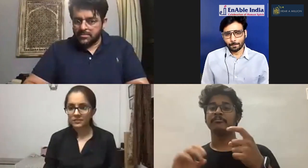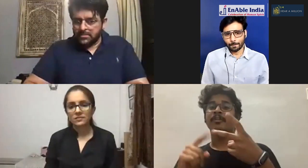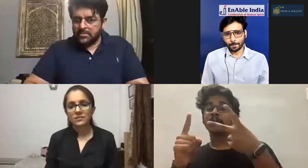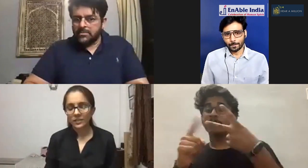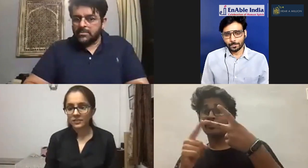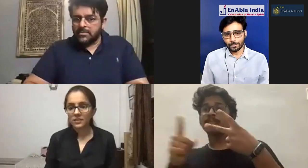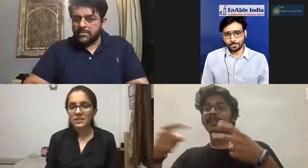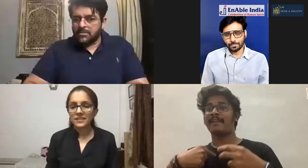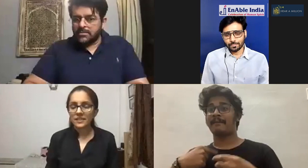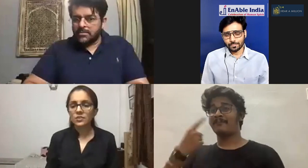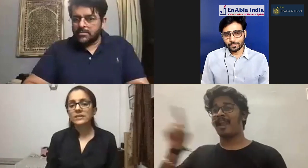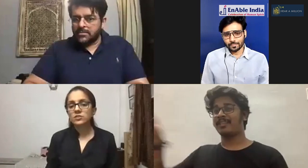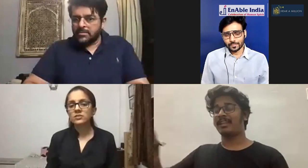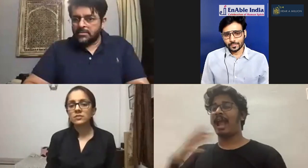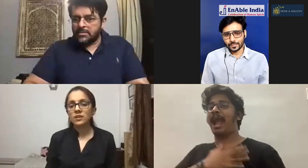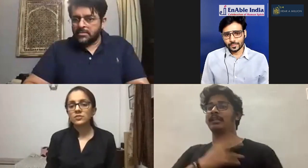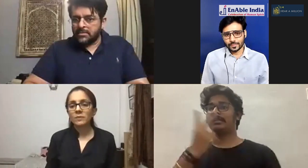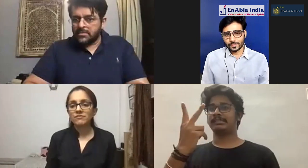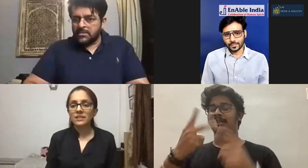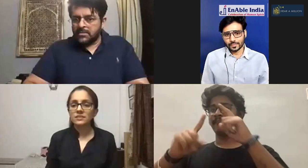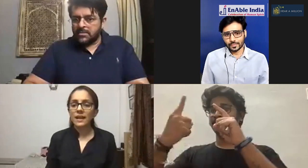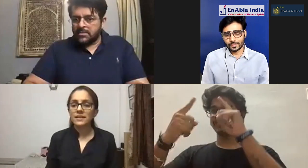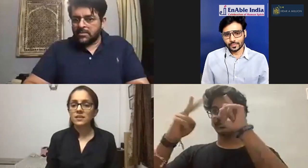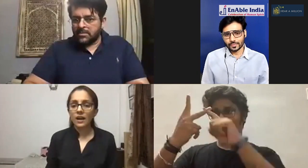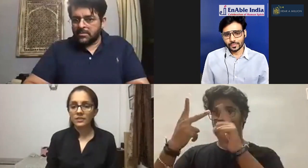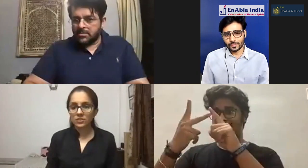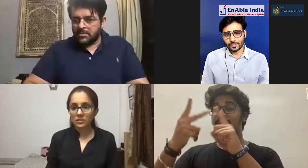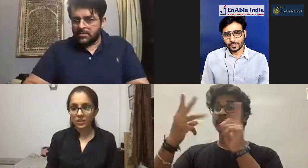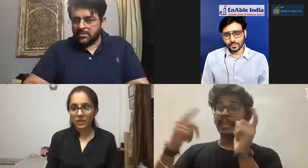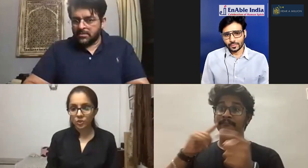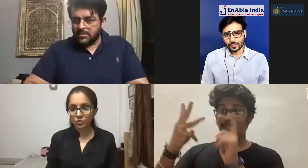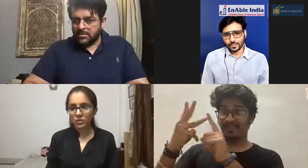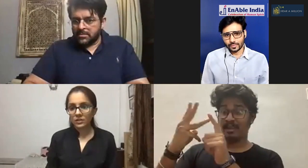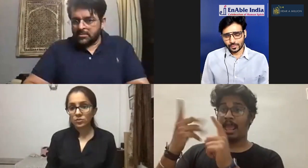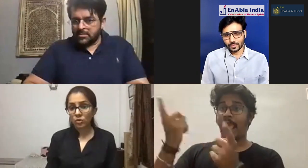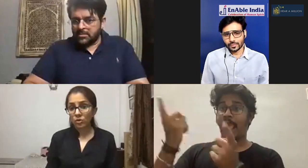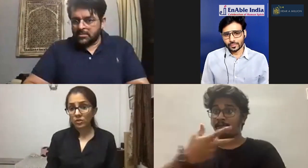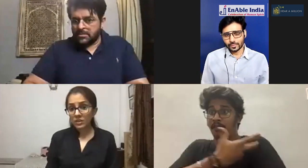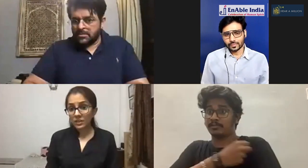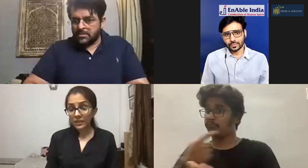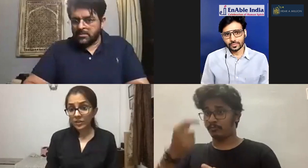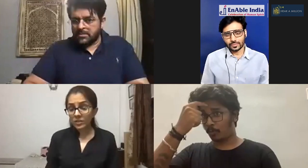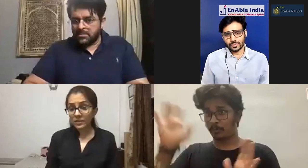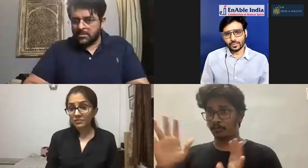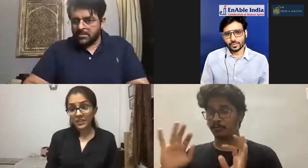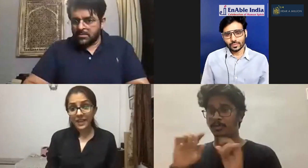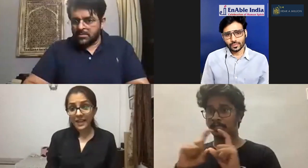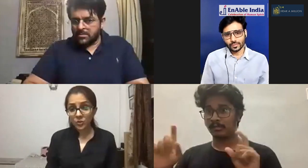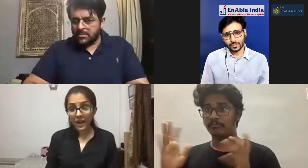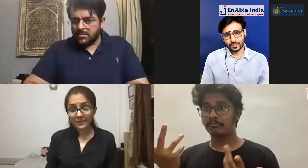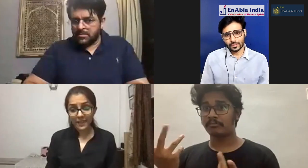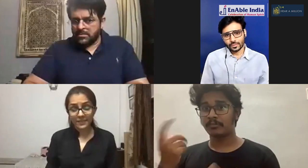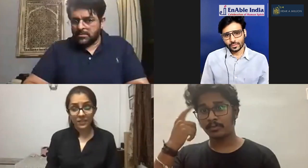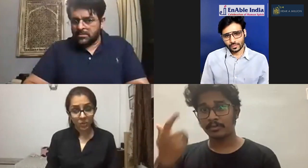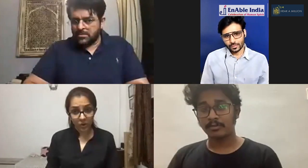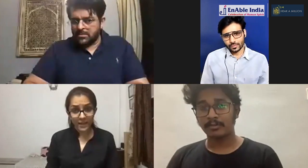Got it. Got it. Second question. So my father has a heart issue. So, if he's had 2